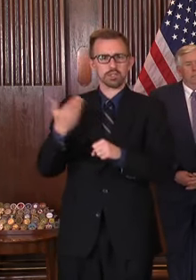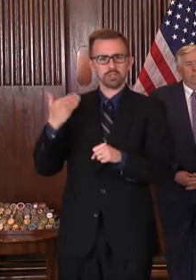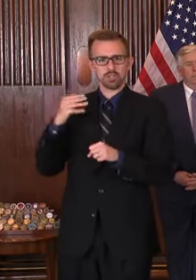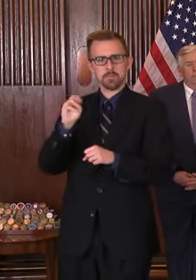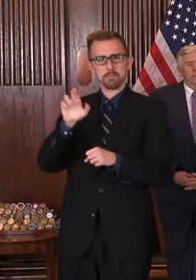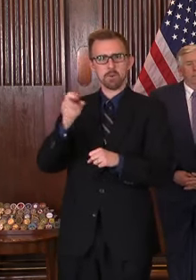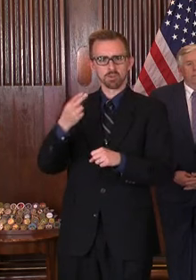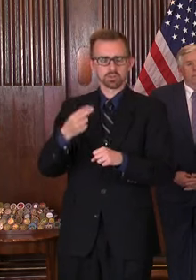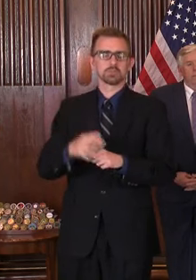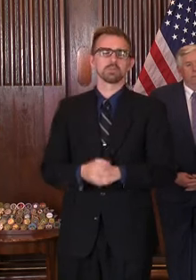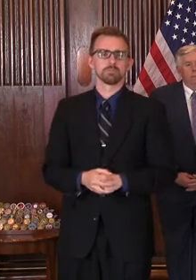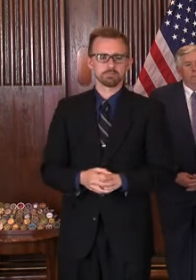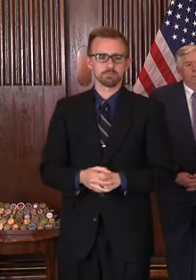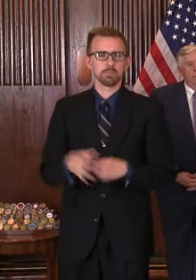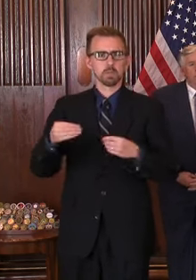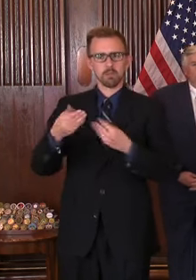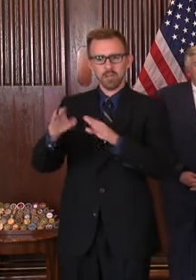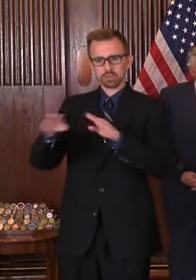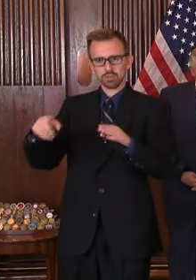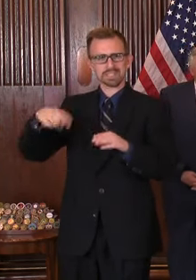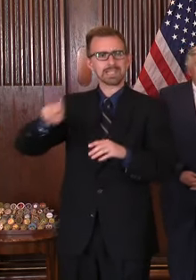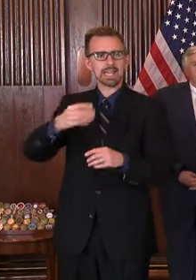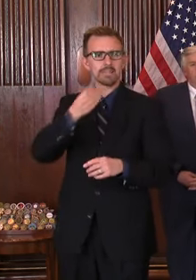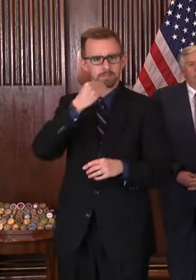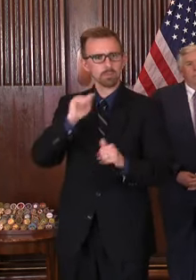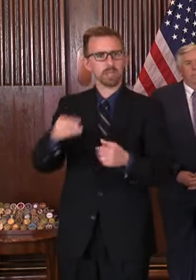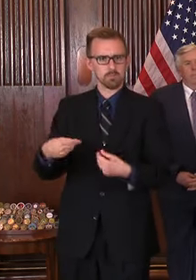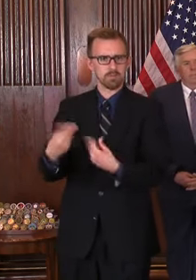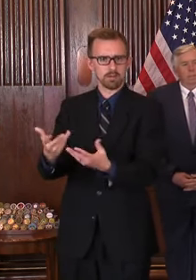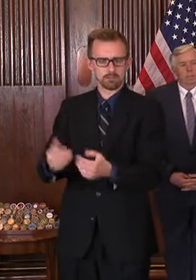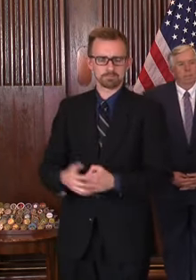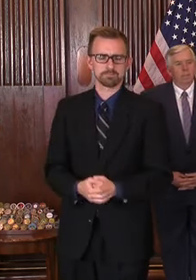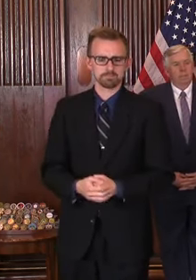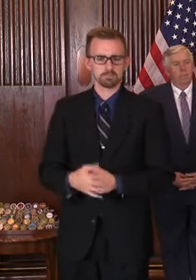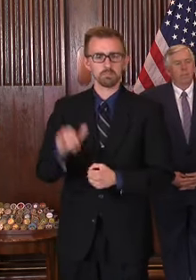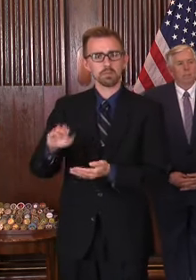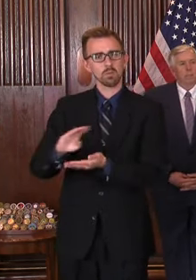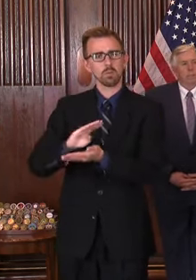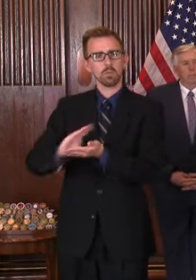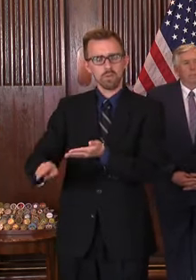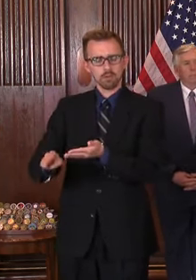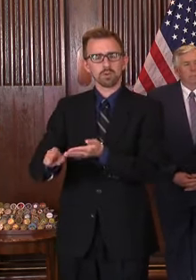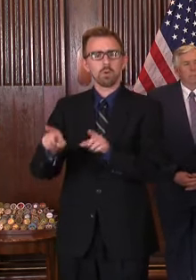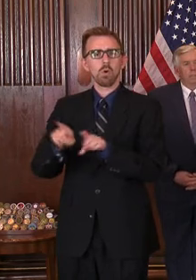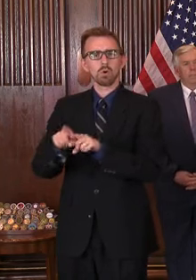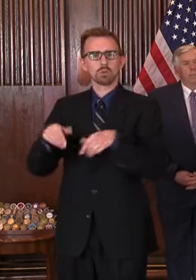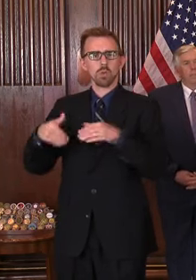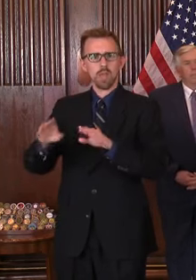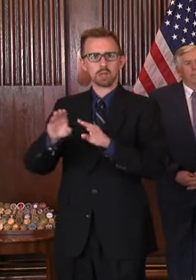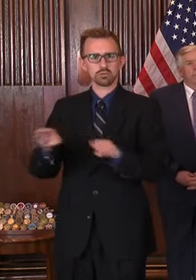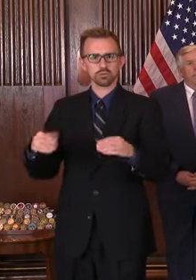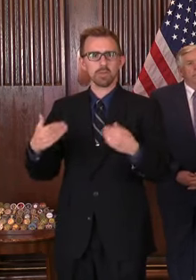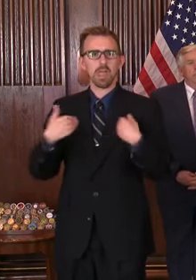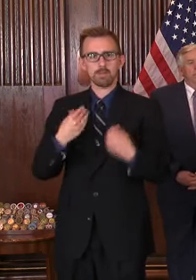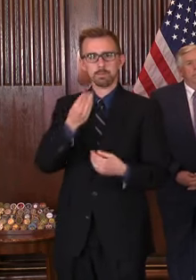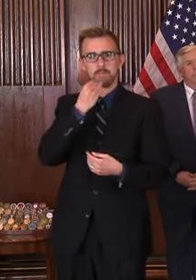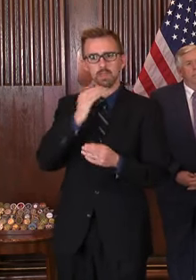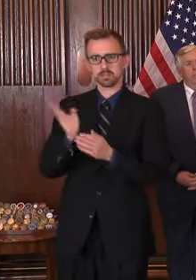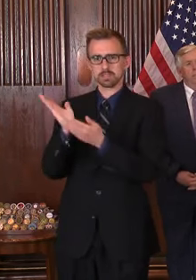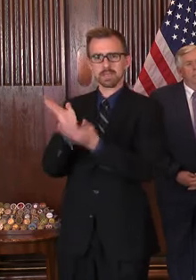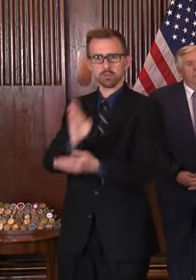March, to provide children with much-needed meals. In addition, these waivers are allowing children to have the meals